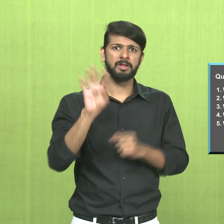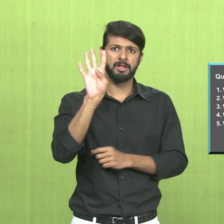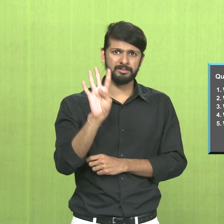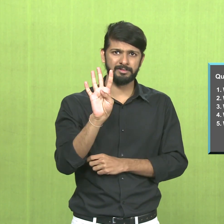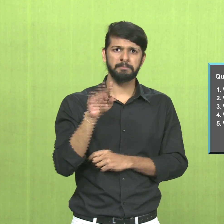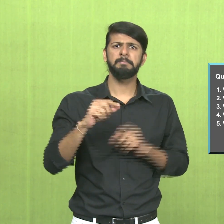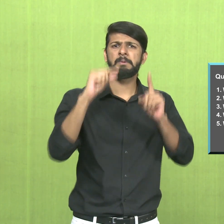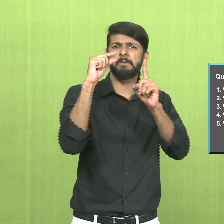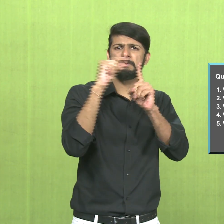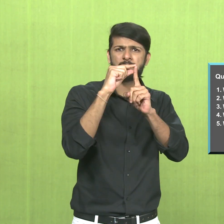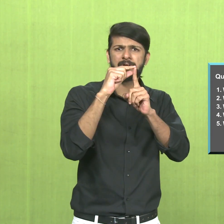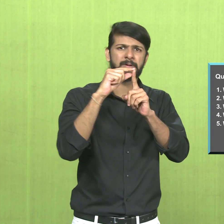Question number 4,